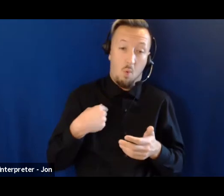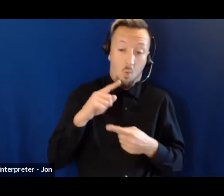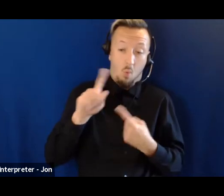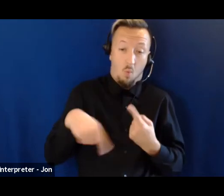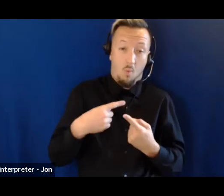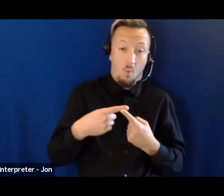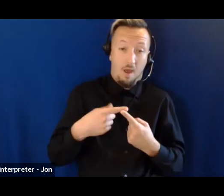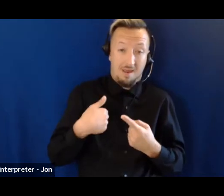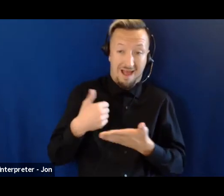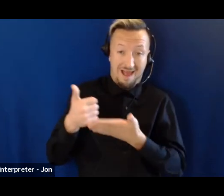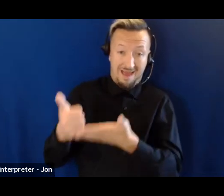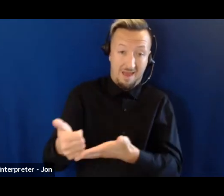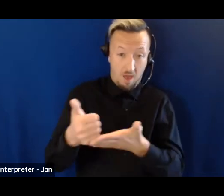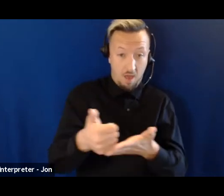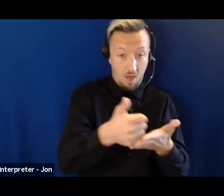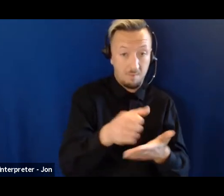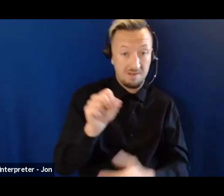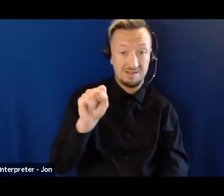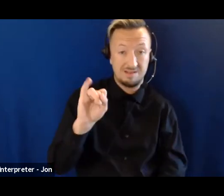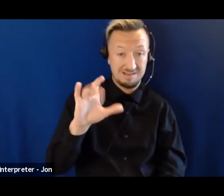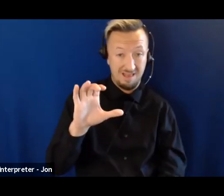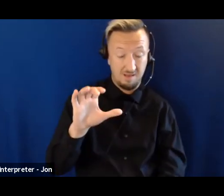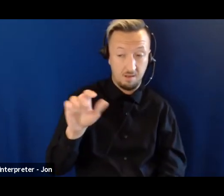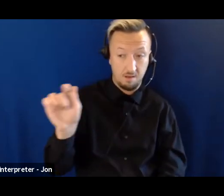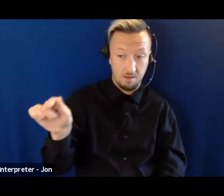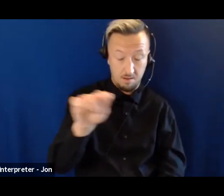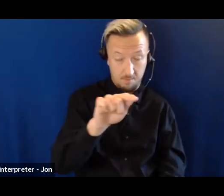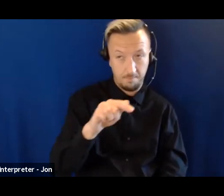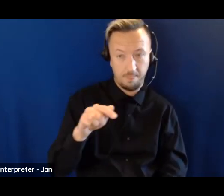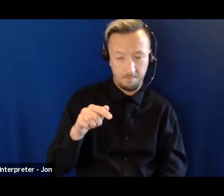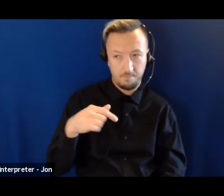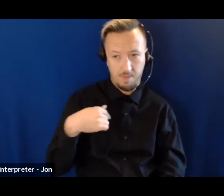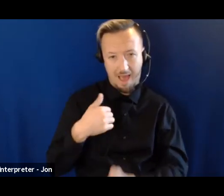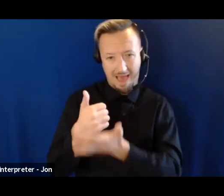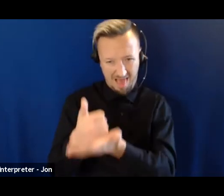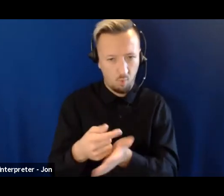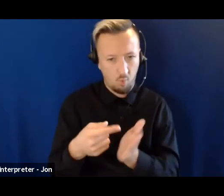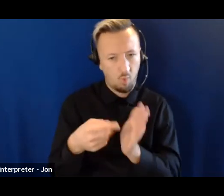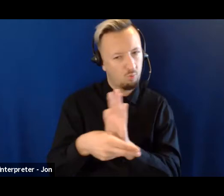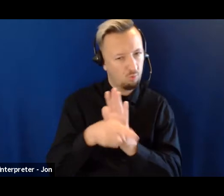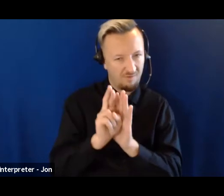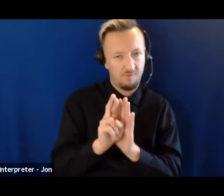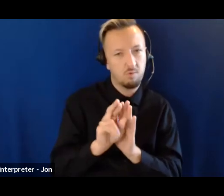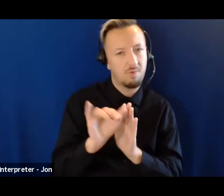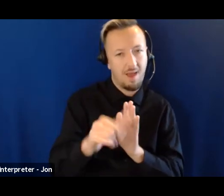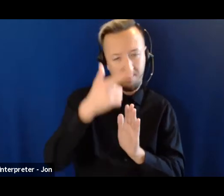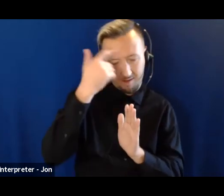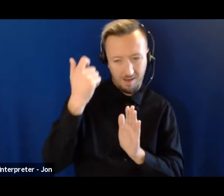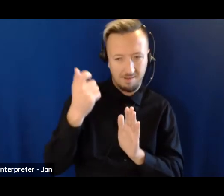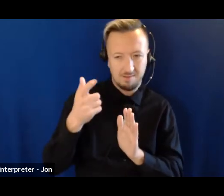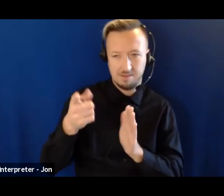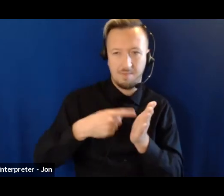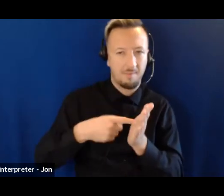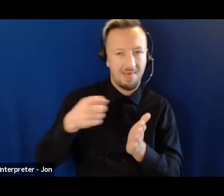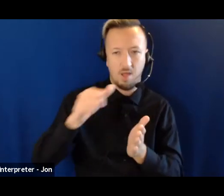over that, because a lot of times they don't have everything, or they're in the process and it's kind of stalled. And so